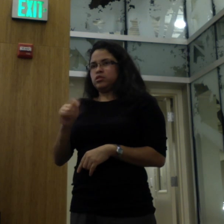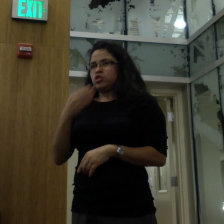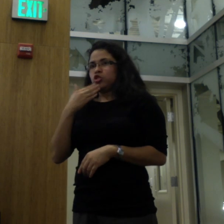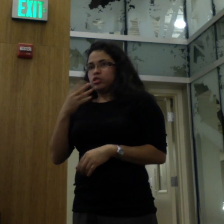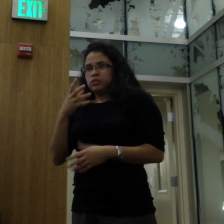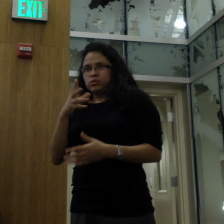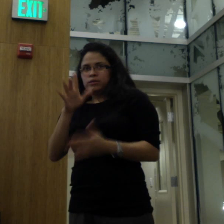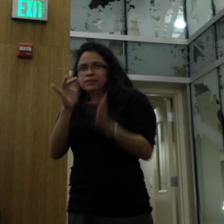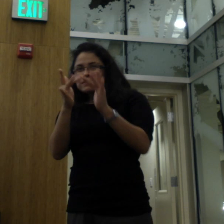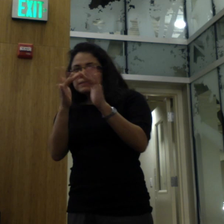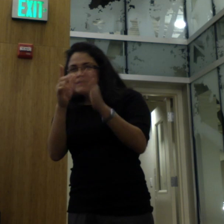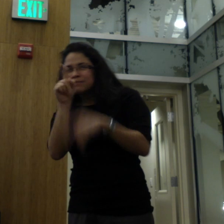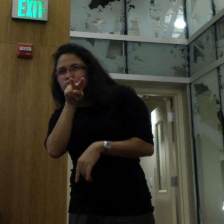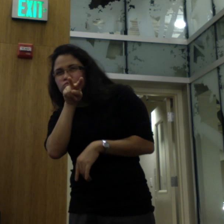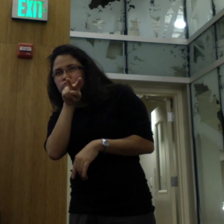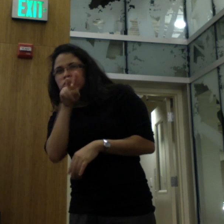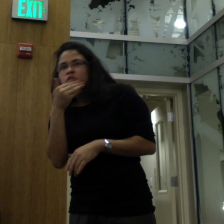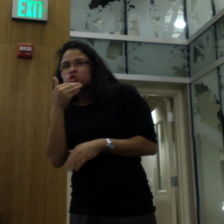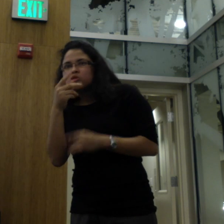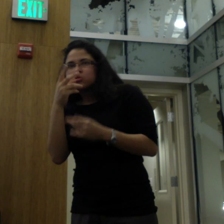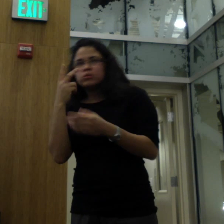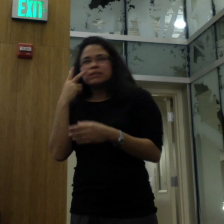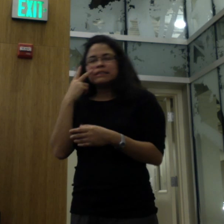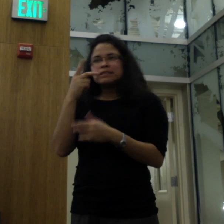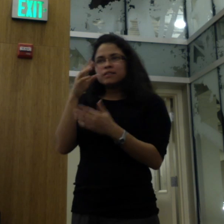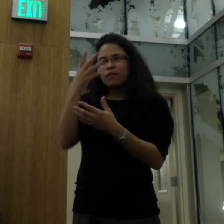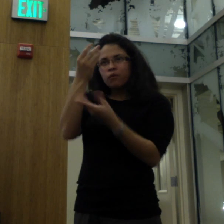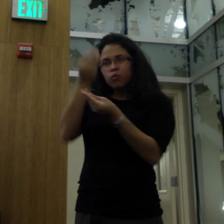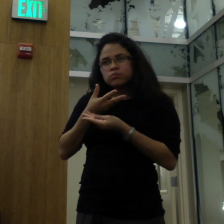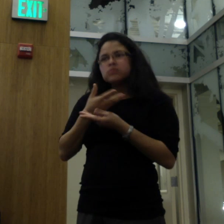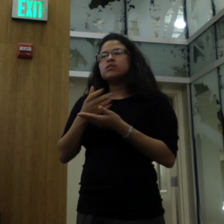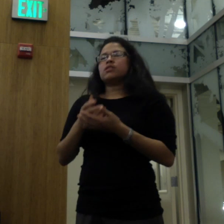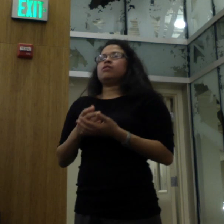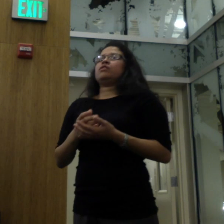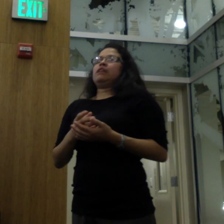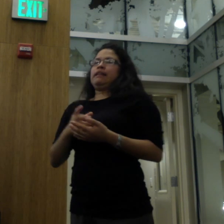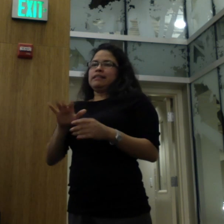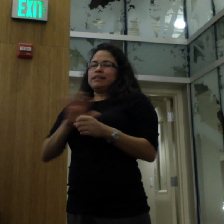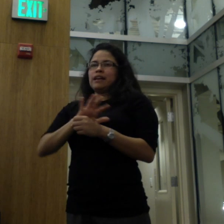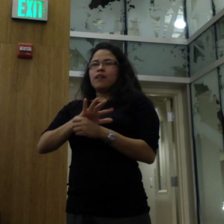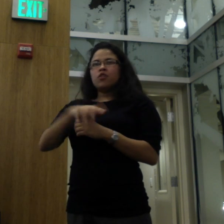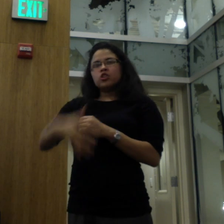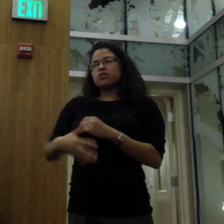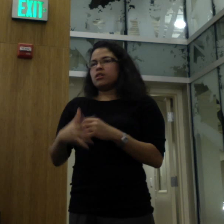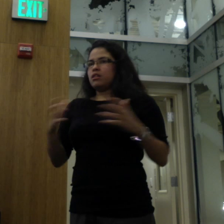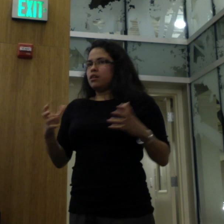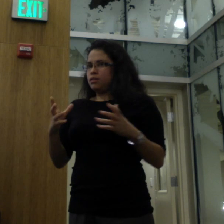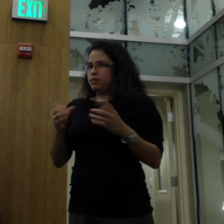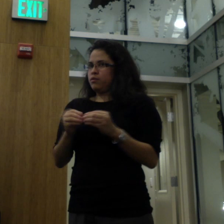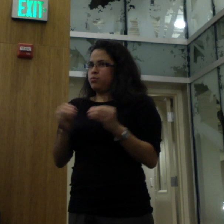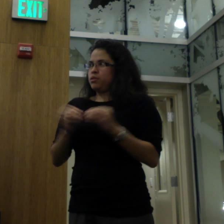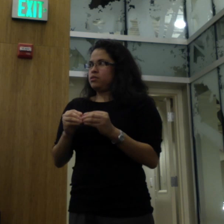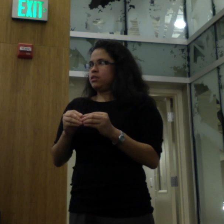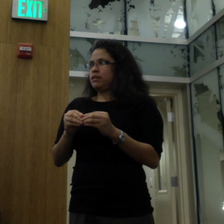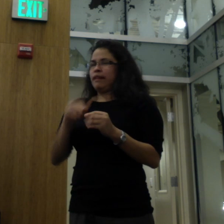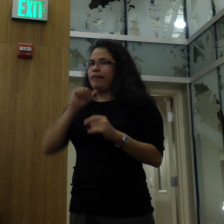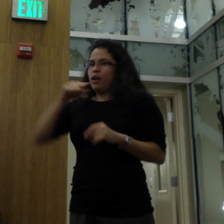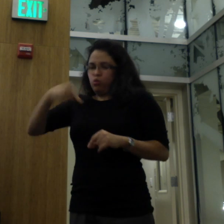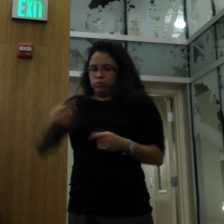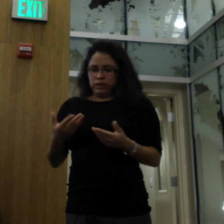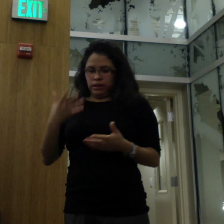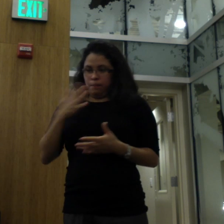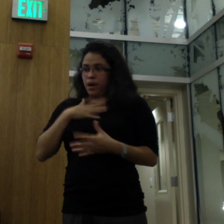and it just goes through all of this so much more in depth. It covers a lot more information than what I'm presenting to you right